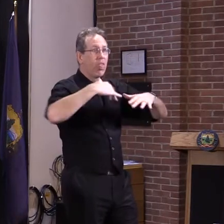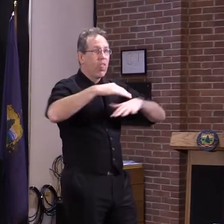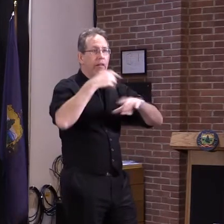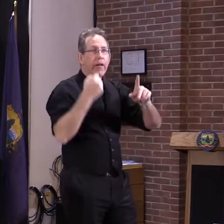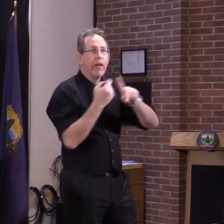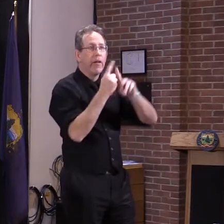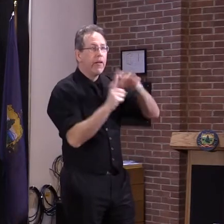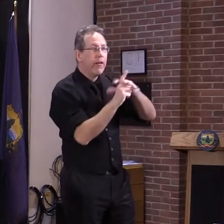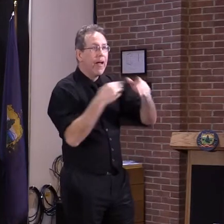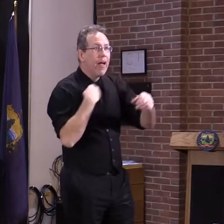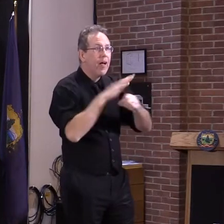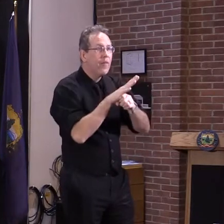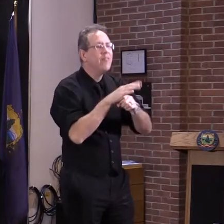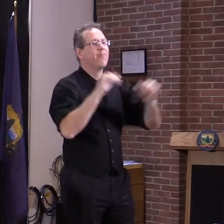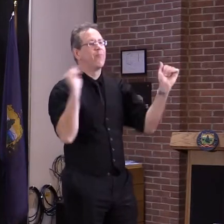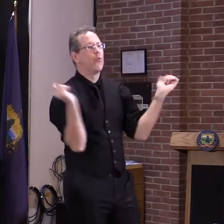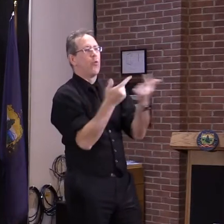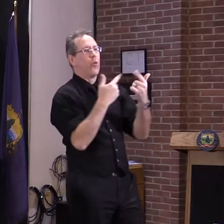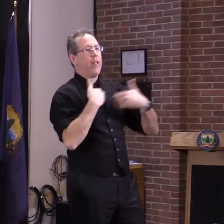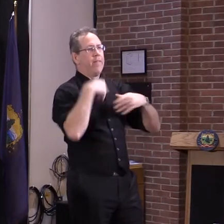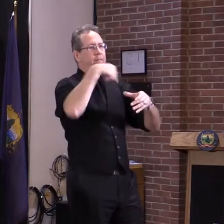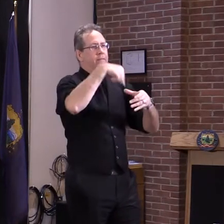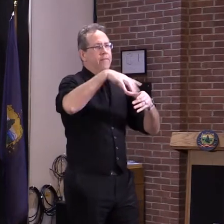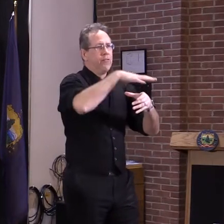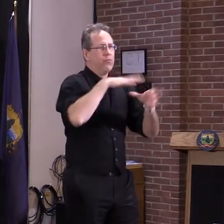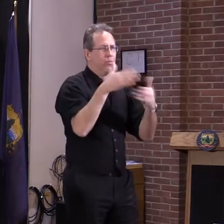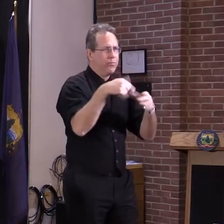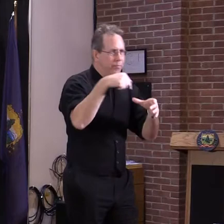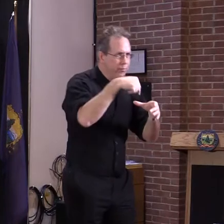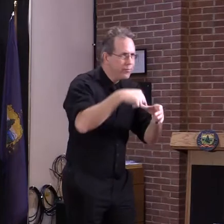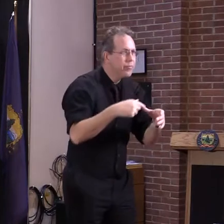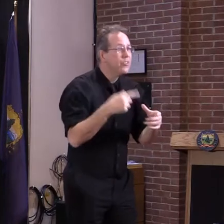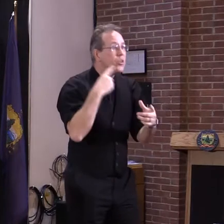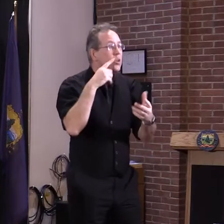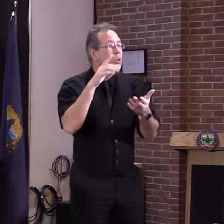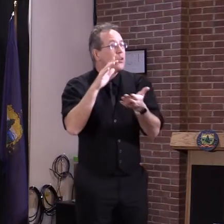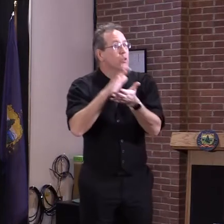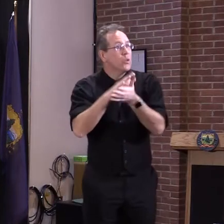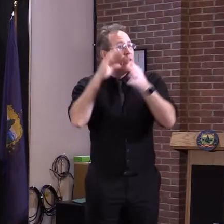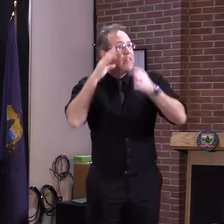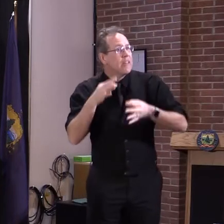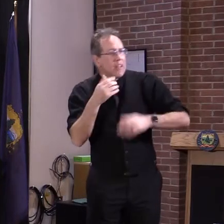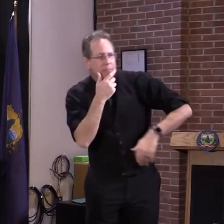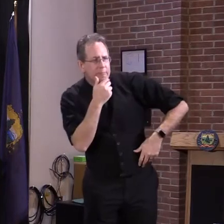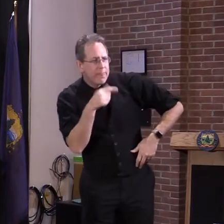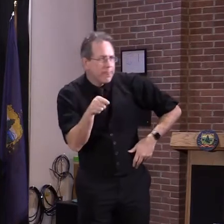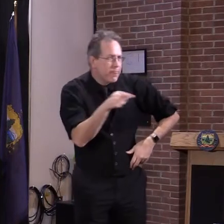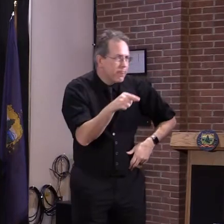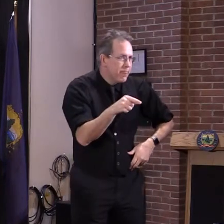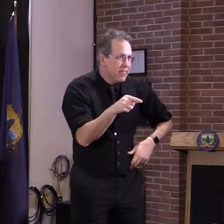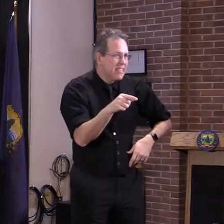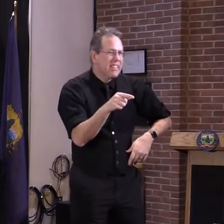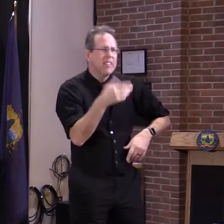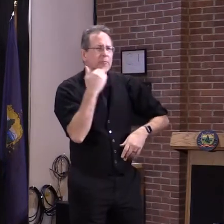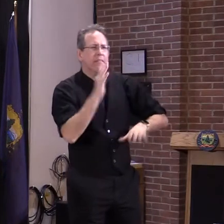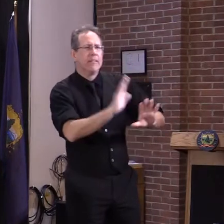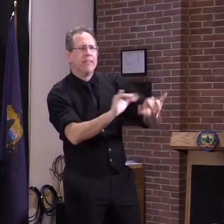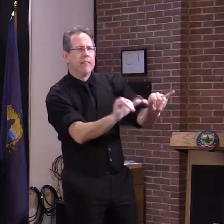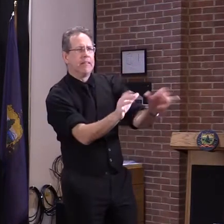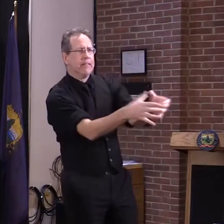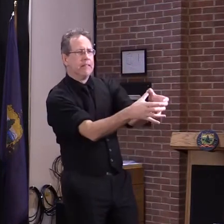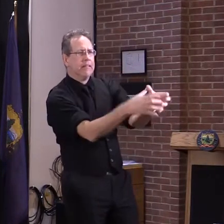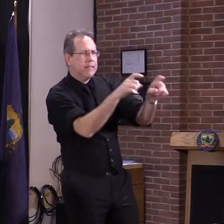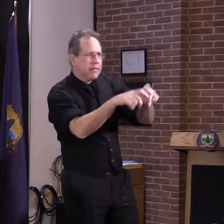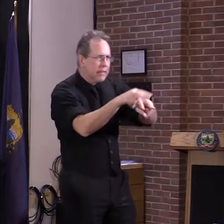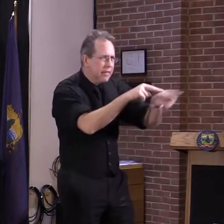were the close contacts. Schools often erred on the side of safety since many of the students, particularly at the elementary level, were not eligible for